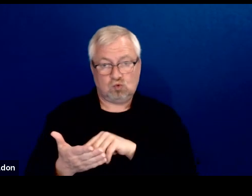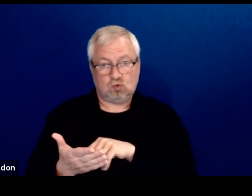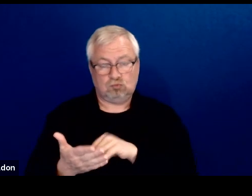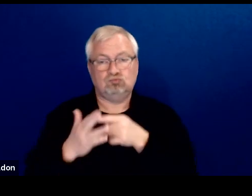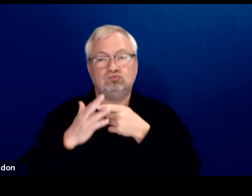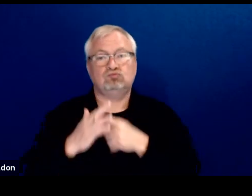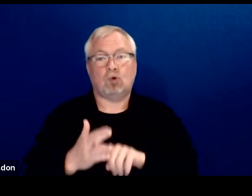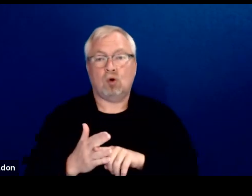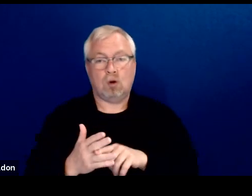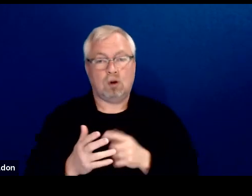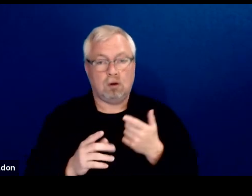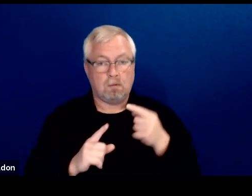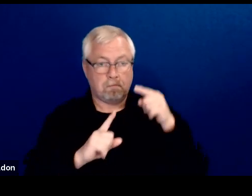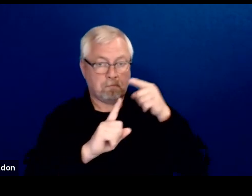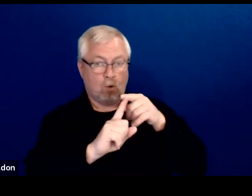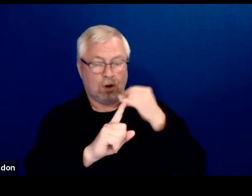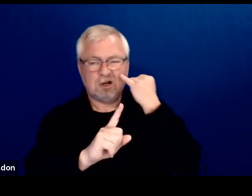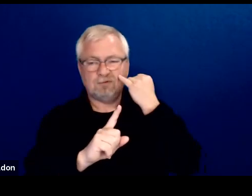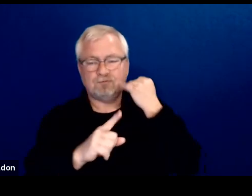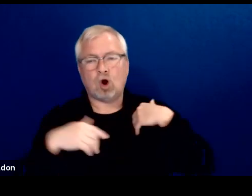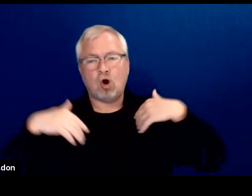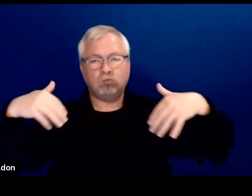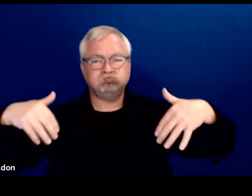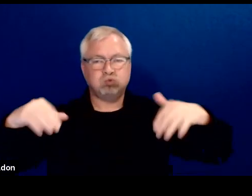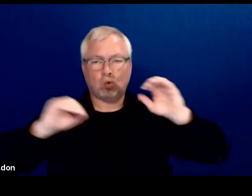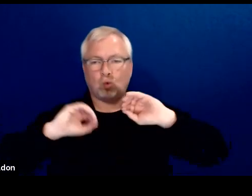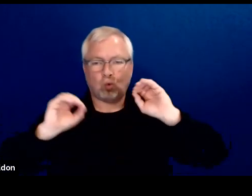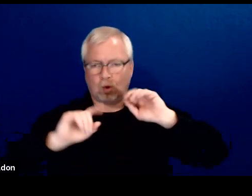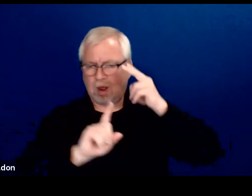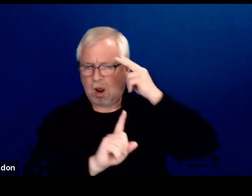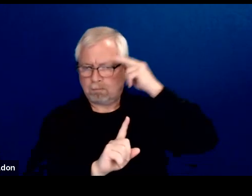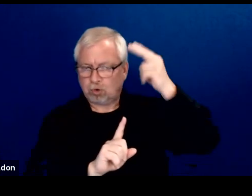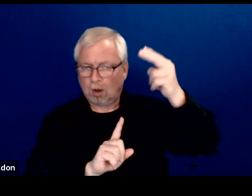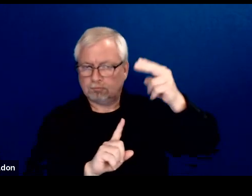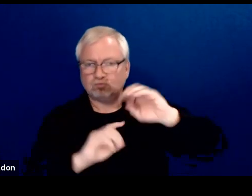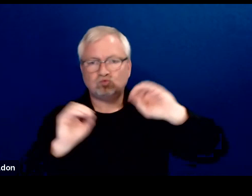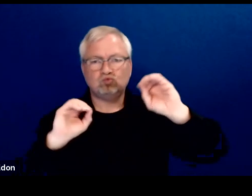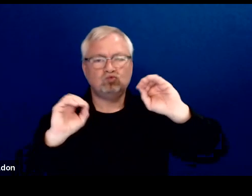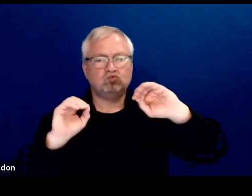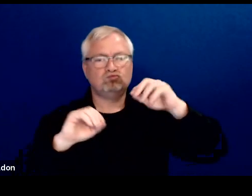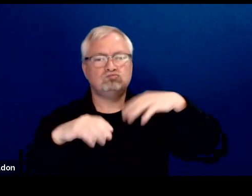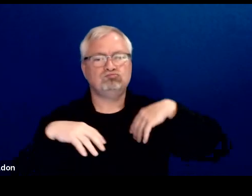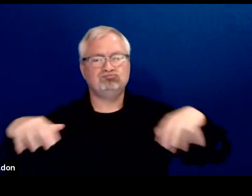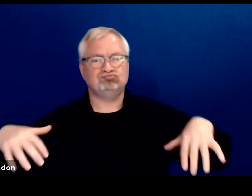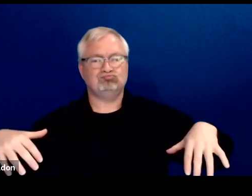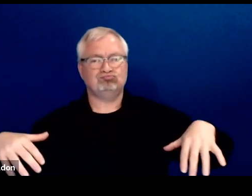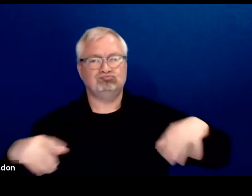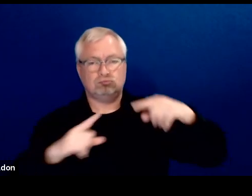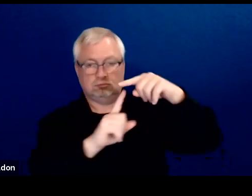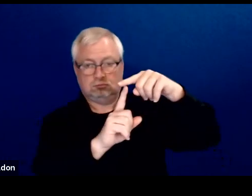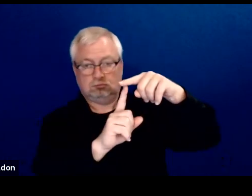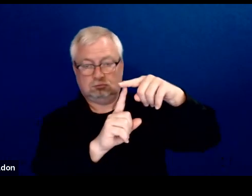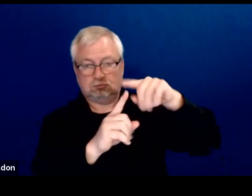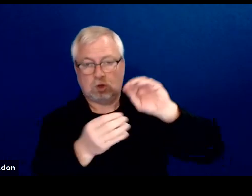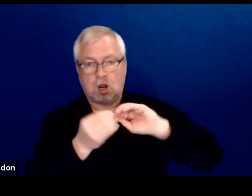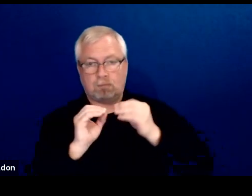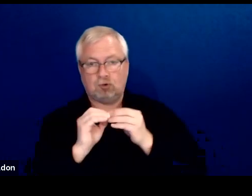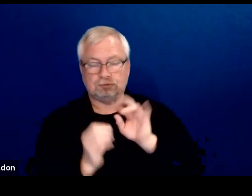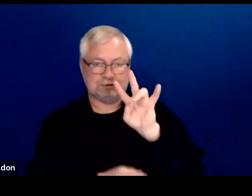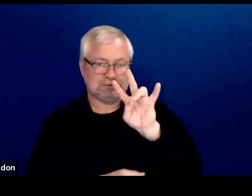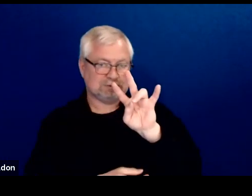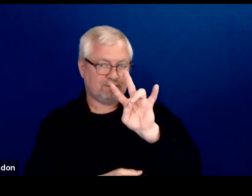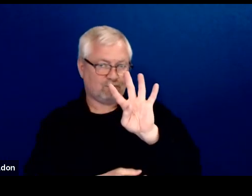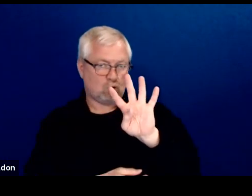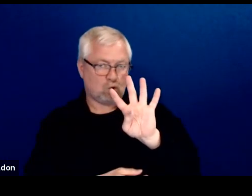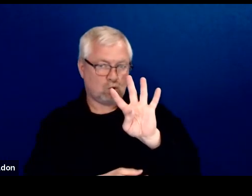done nothing, so sort of the comparison case, the numbers in the new model came down from 74 to 50. But that's within a very